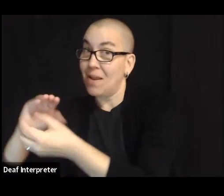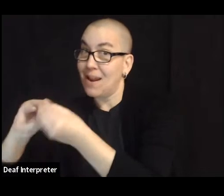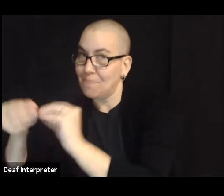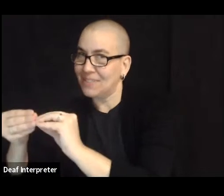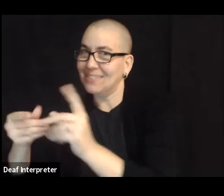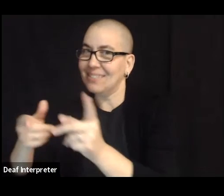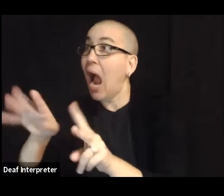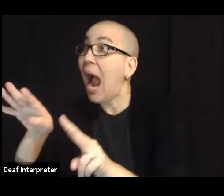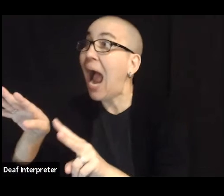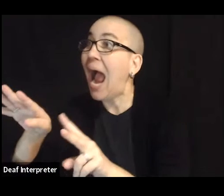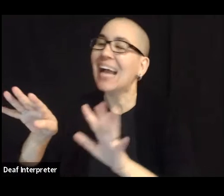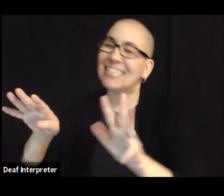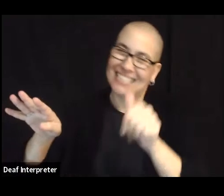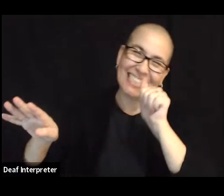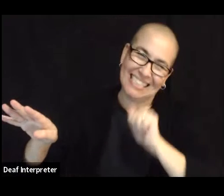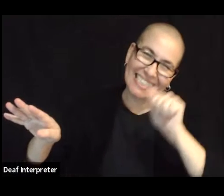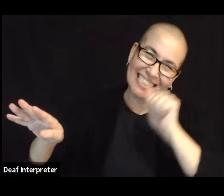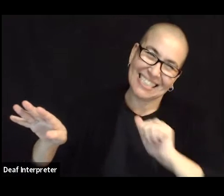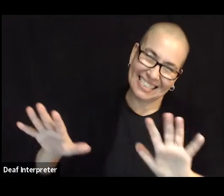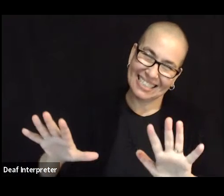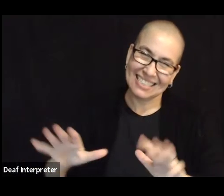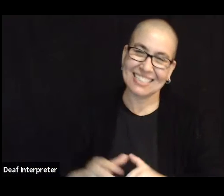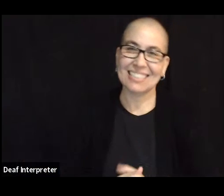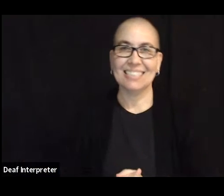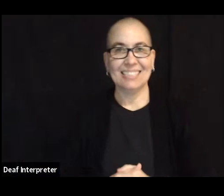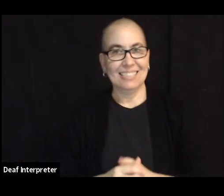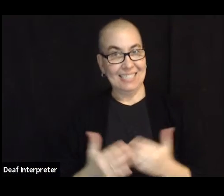no additional vaccine doses have been made